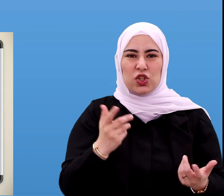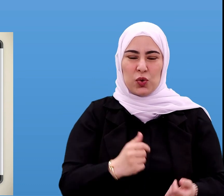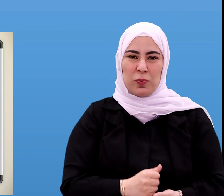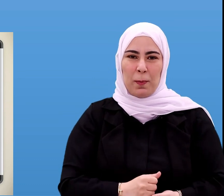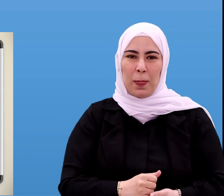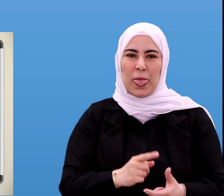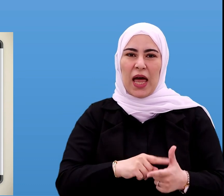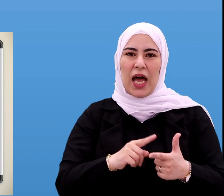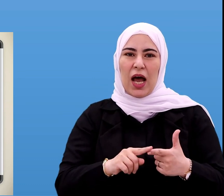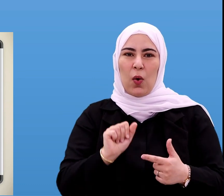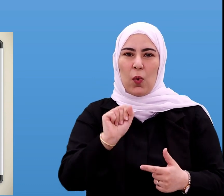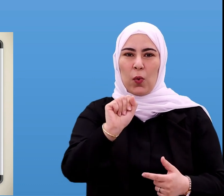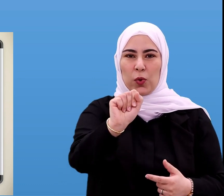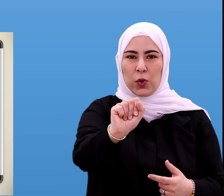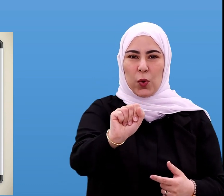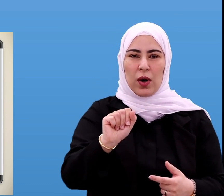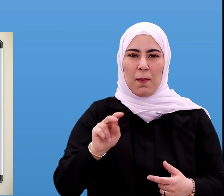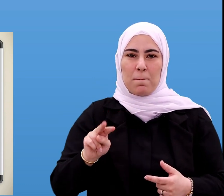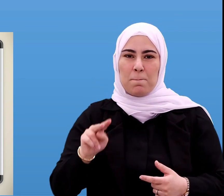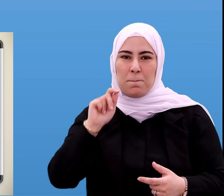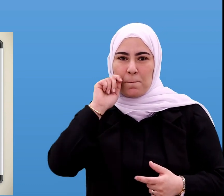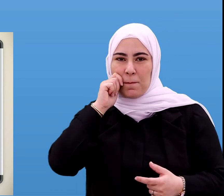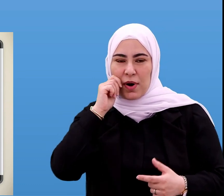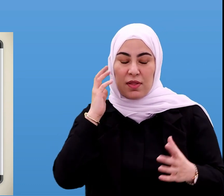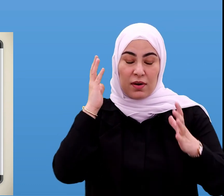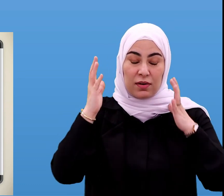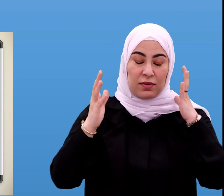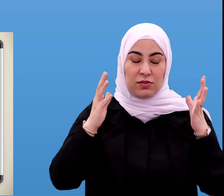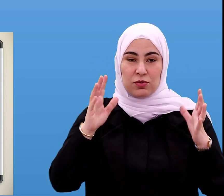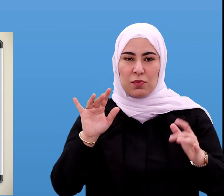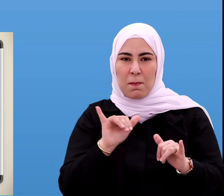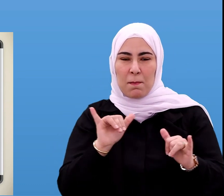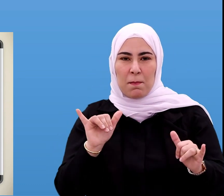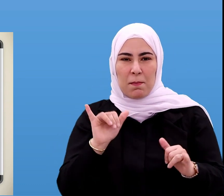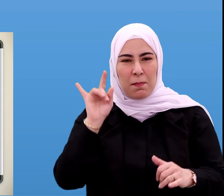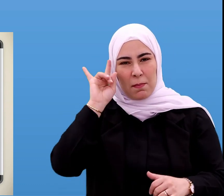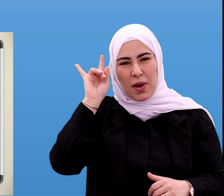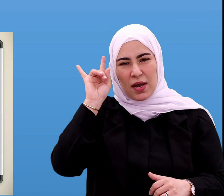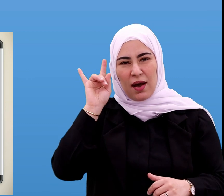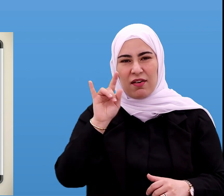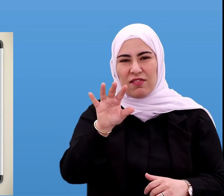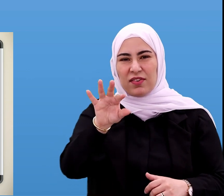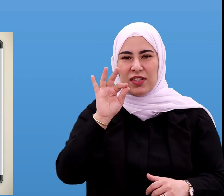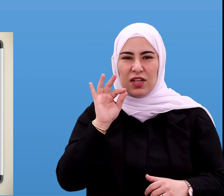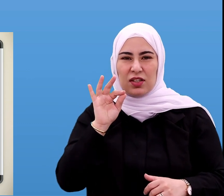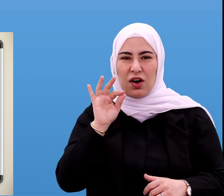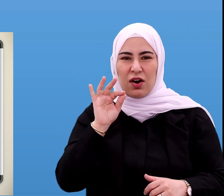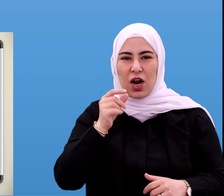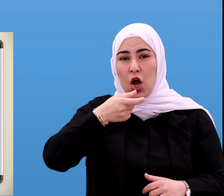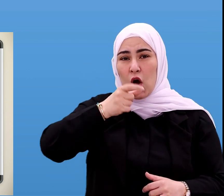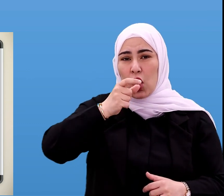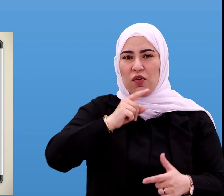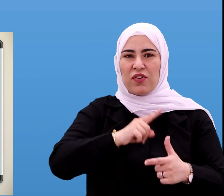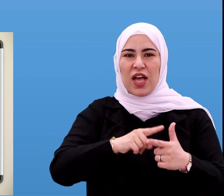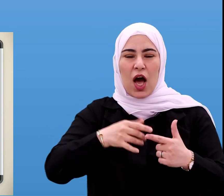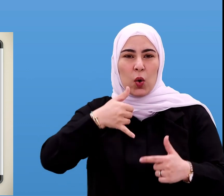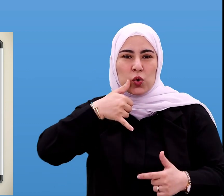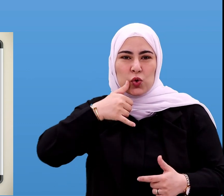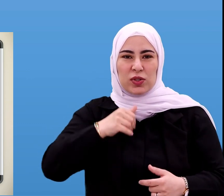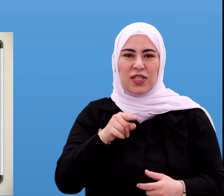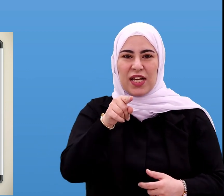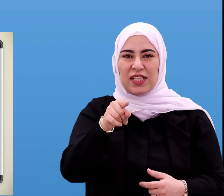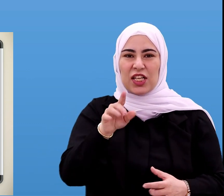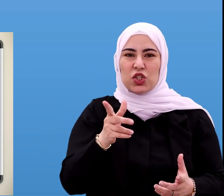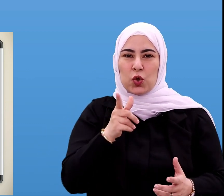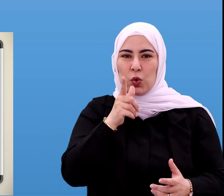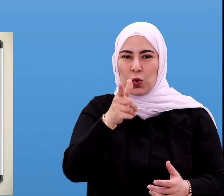confused between two beverages in a restaurant, coffee or juice. What would you say? I highly recommend the